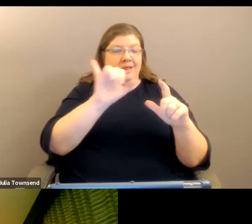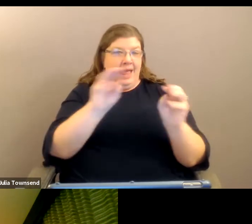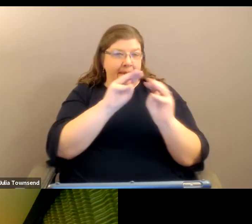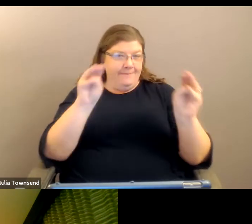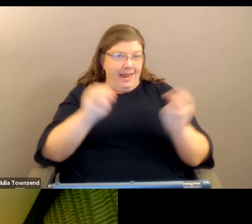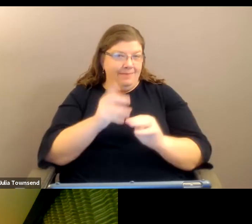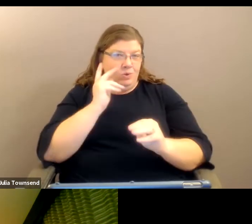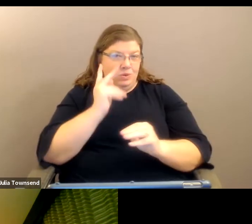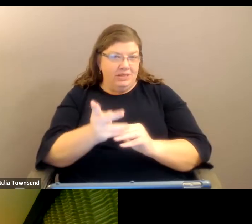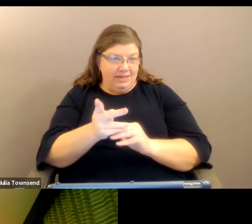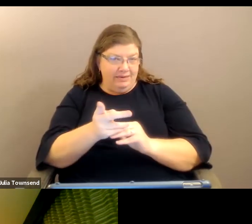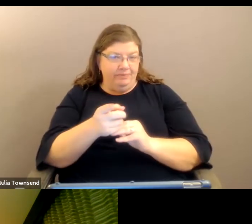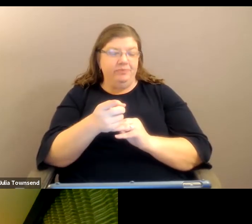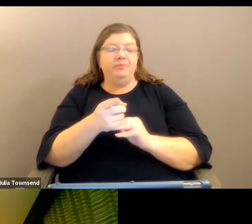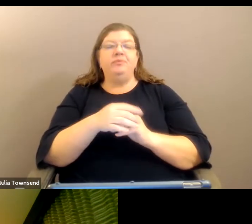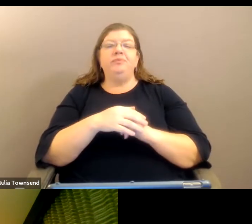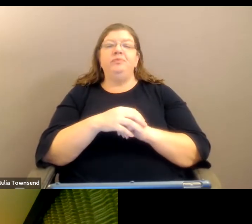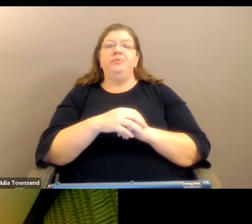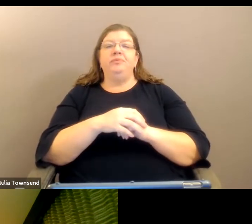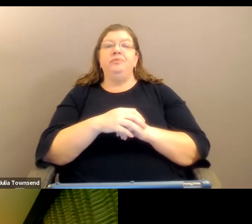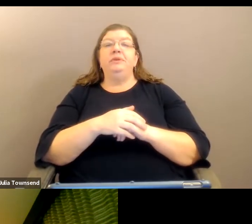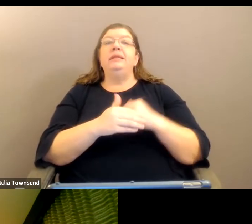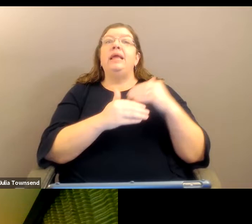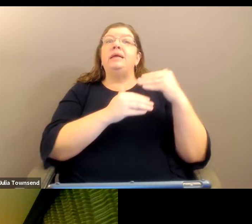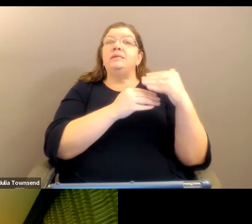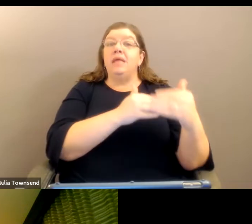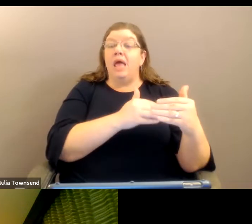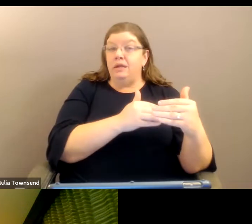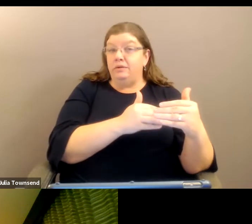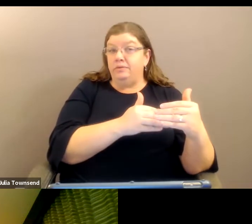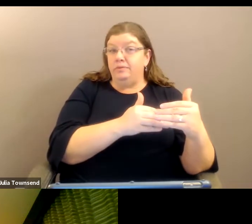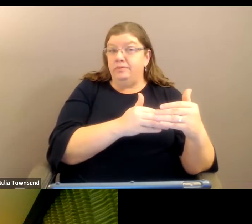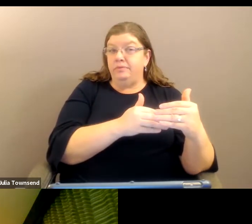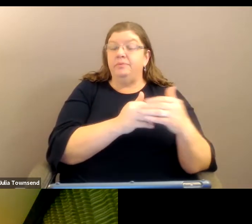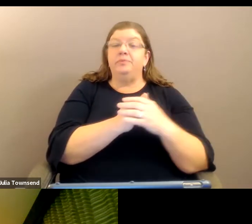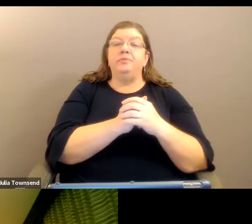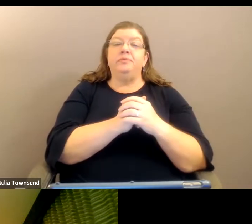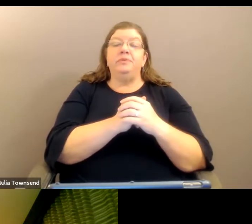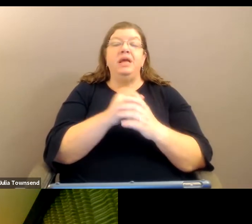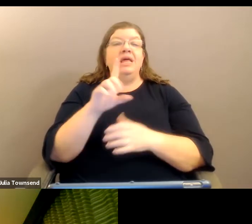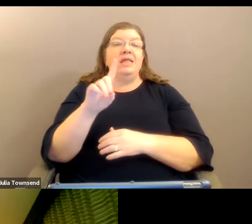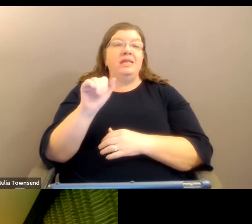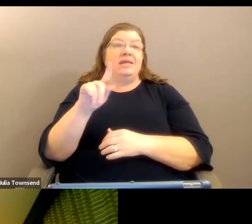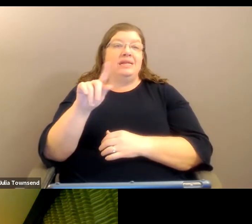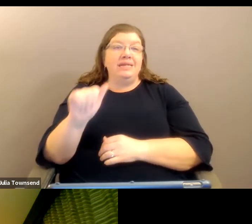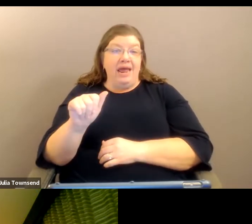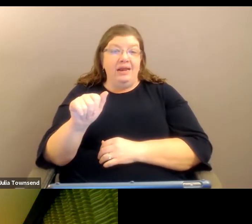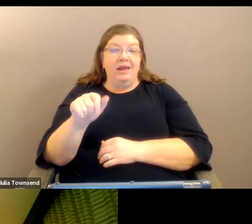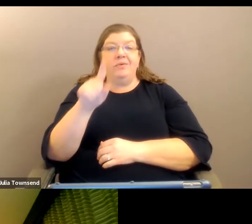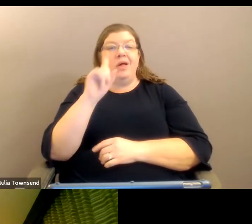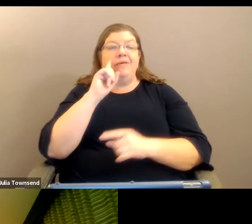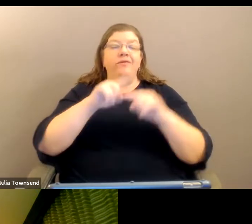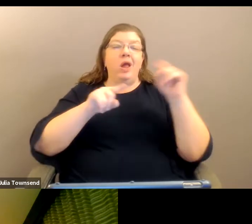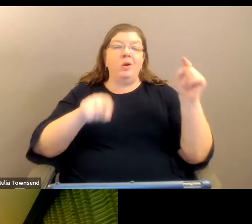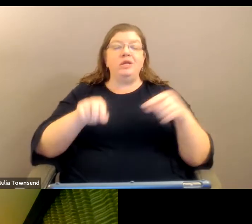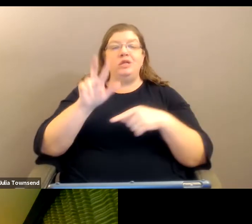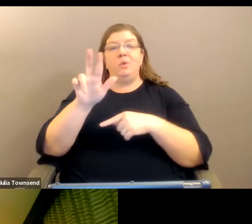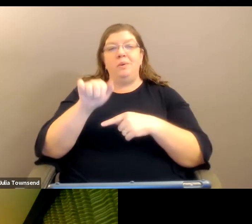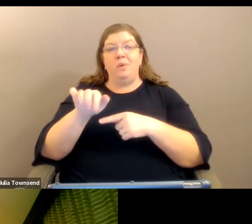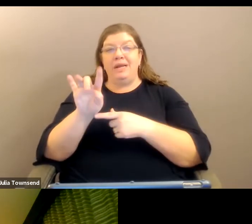here. When you go next slide to the data, you can see that we have a total variance of